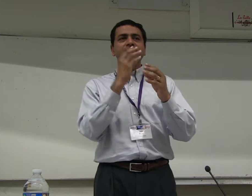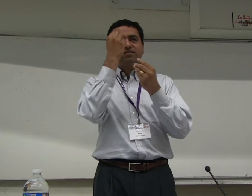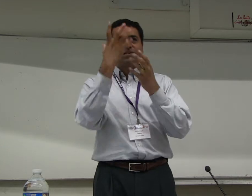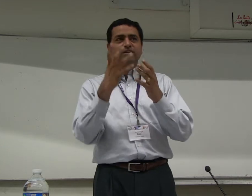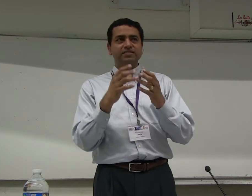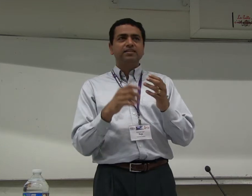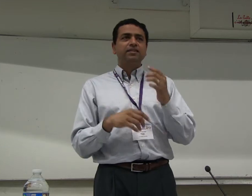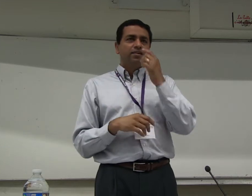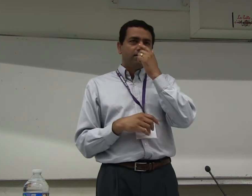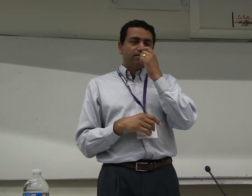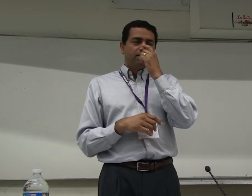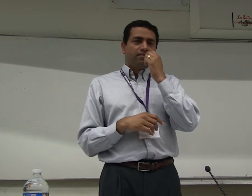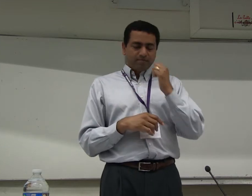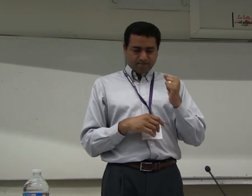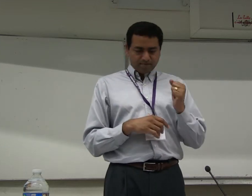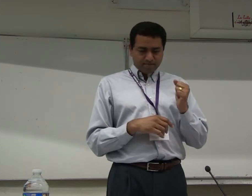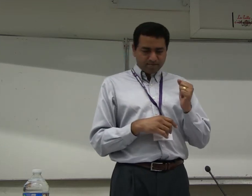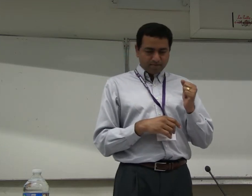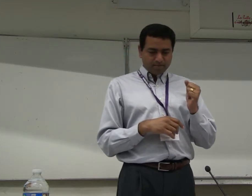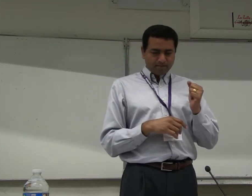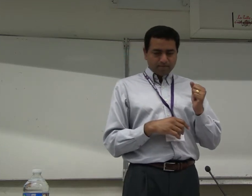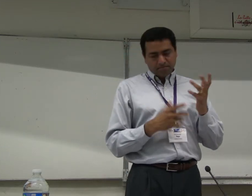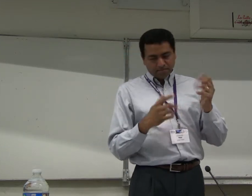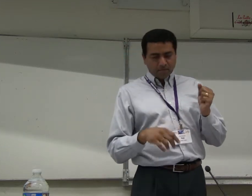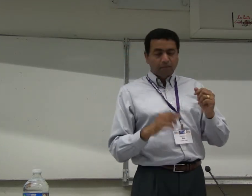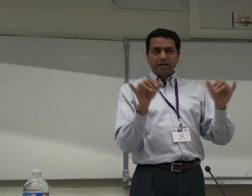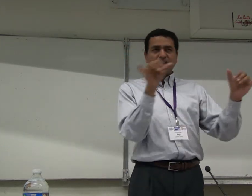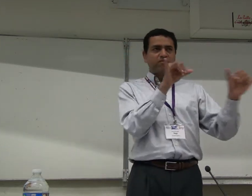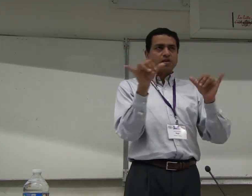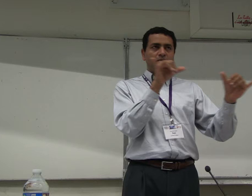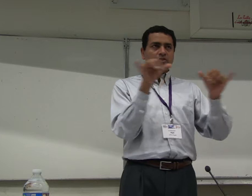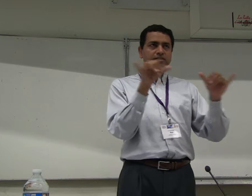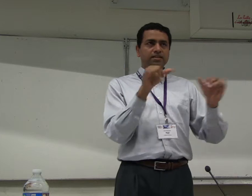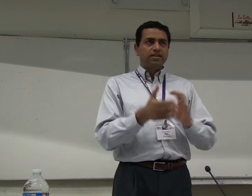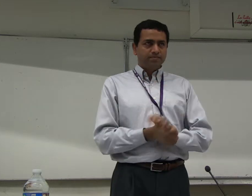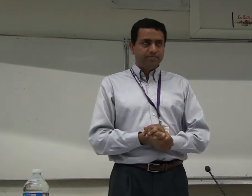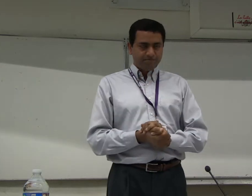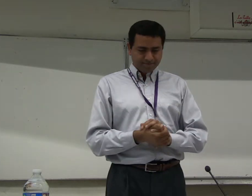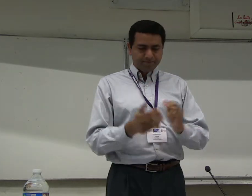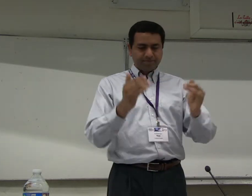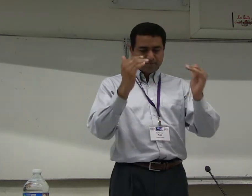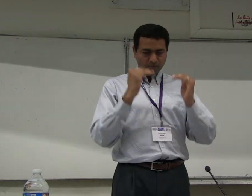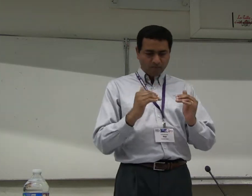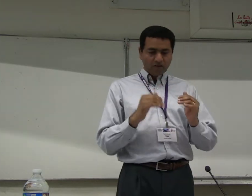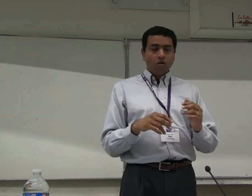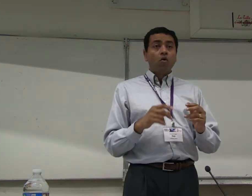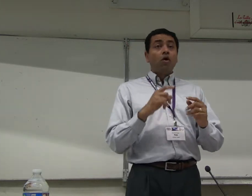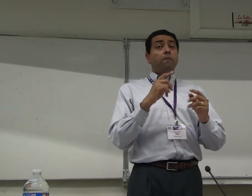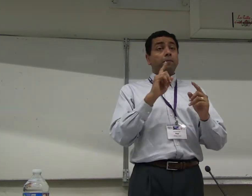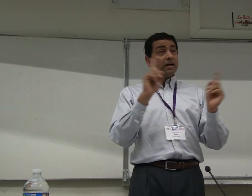wasn't a lot of non-speech information. But the responses that we got were pretty